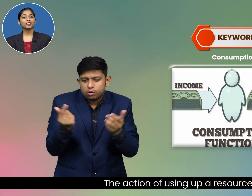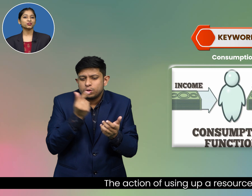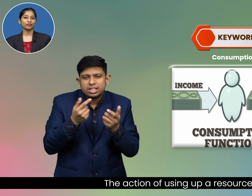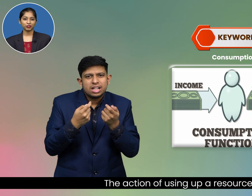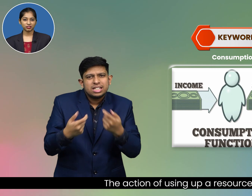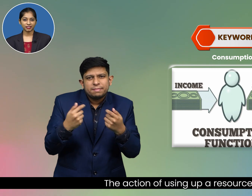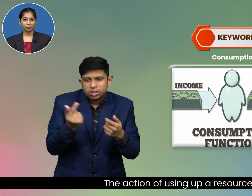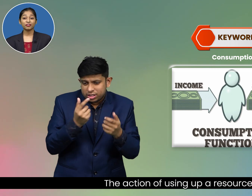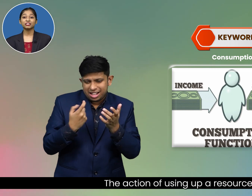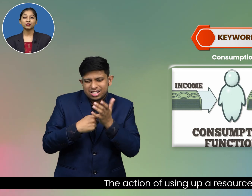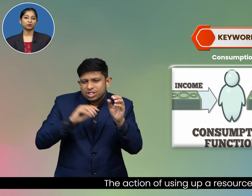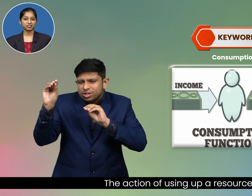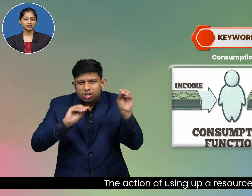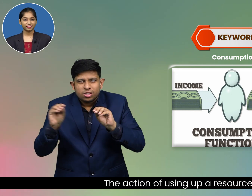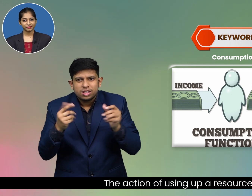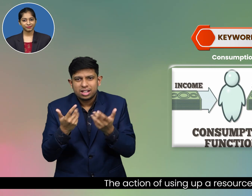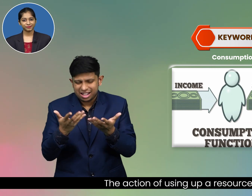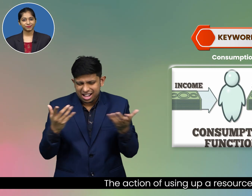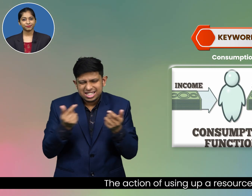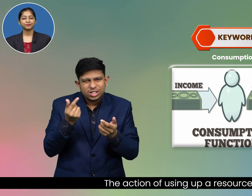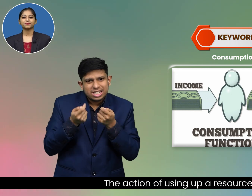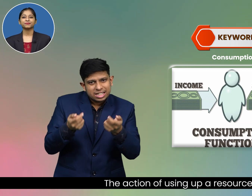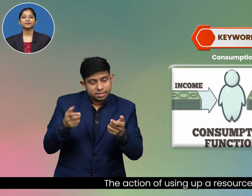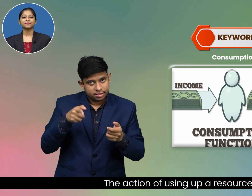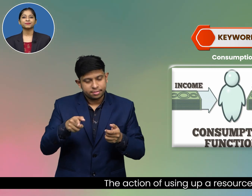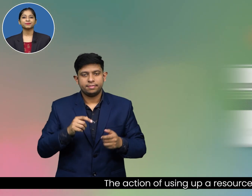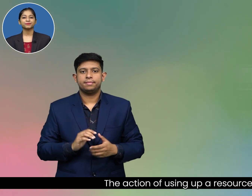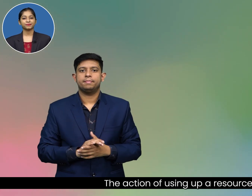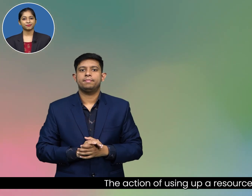The action of using up a resource.